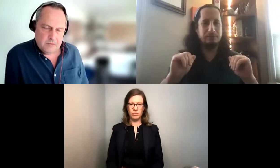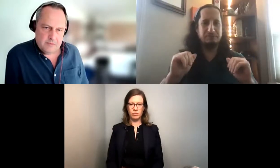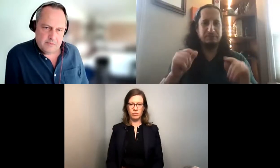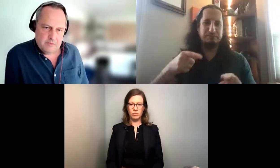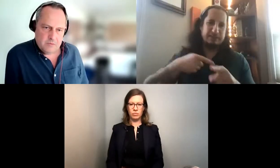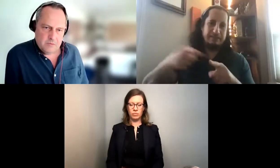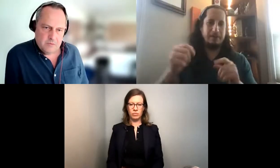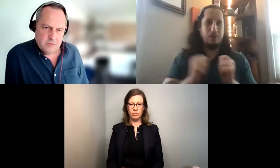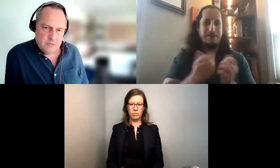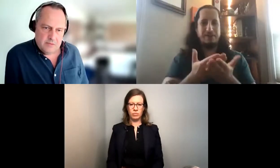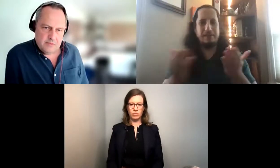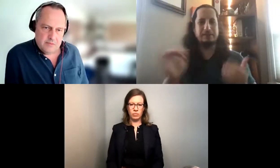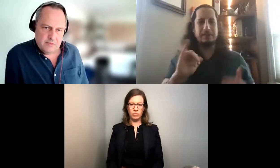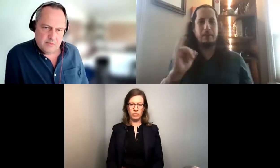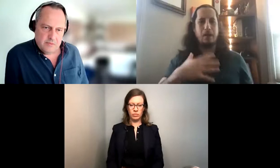and as well as it